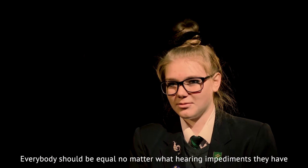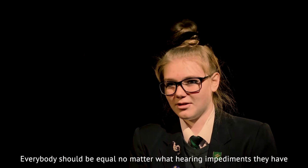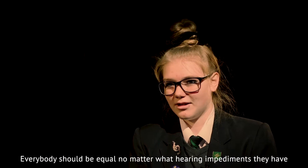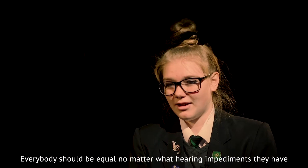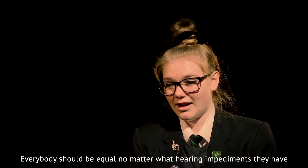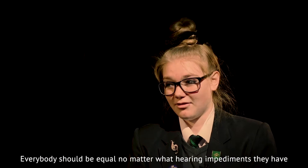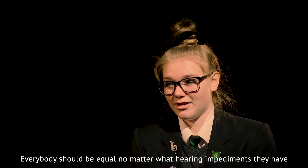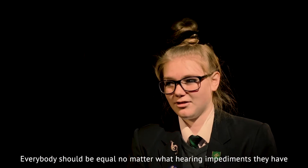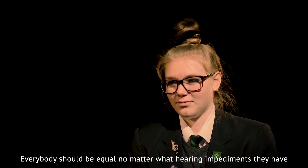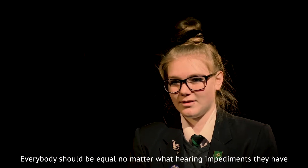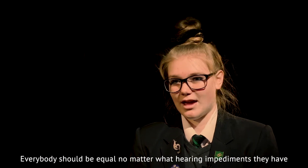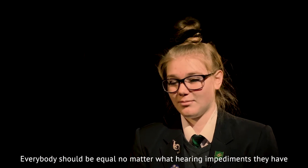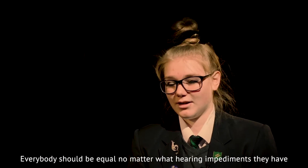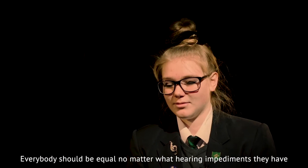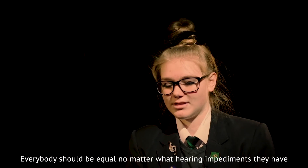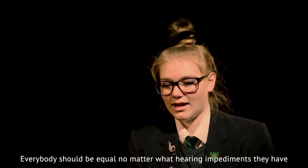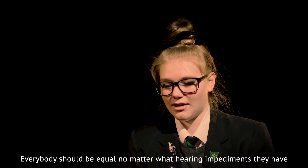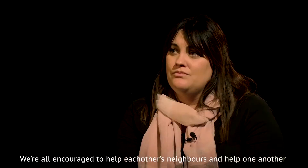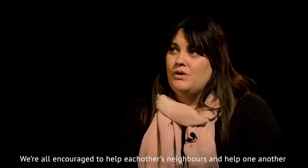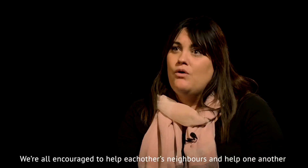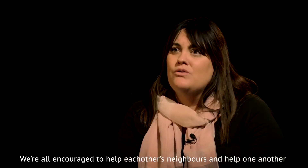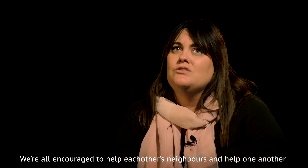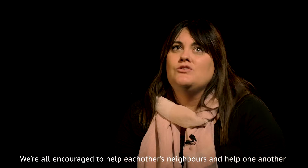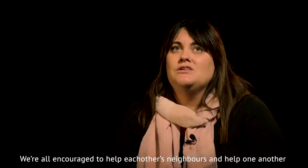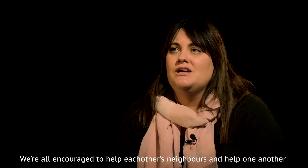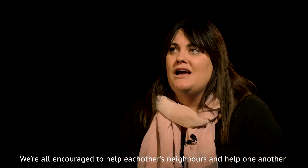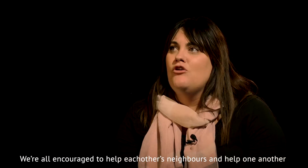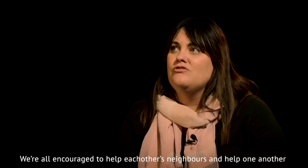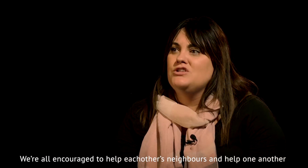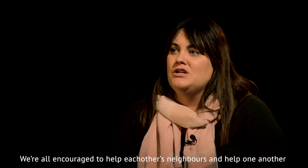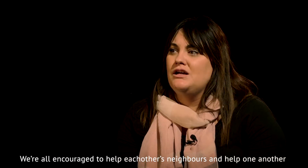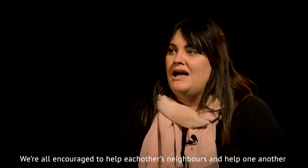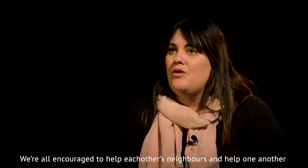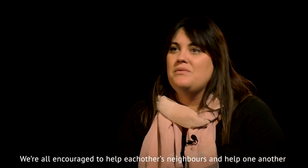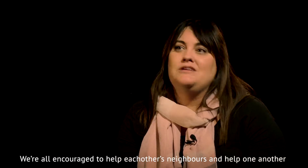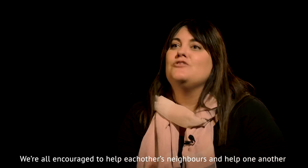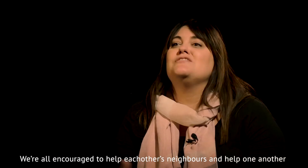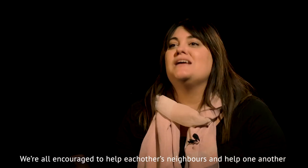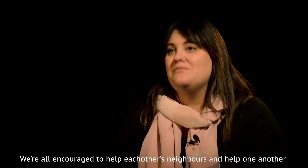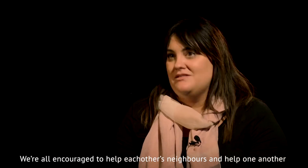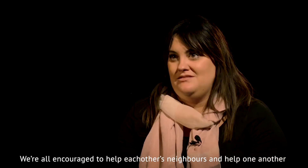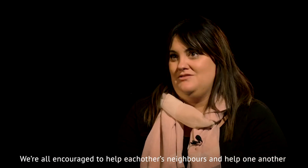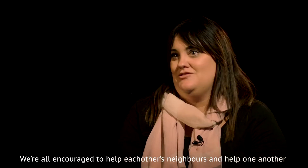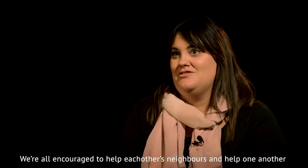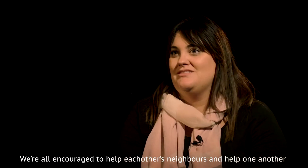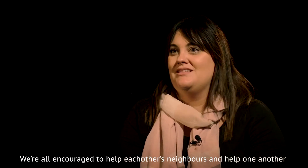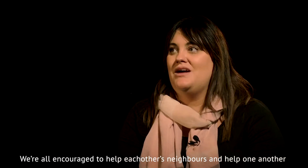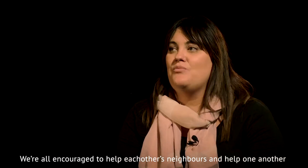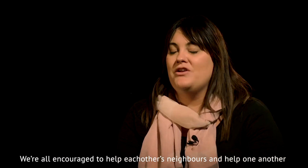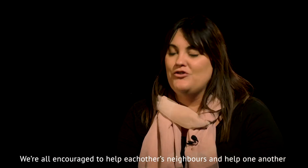what hearing or impediments they have. We're all sort of encouraged to help each other's neighbours as such and help one